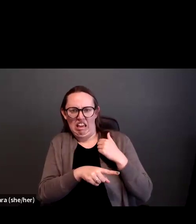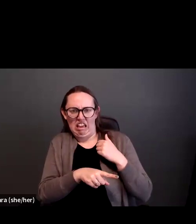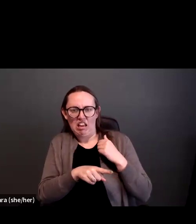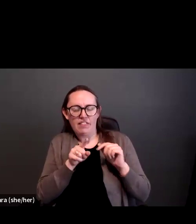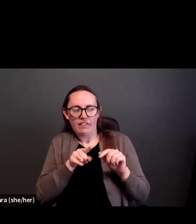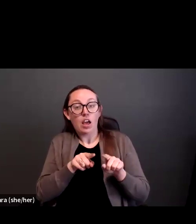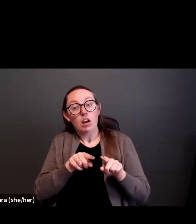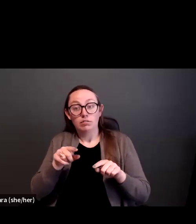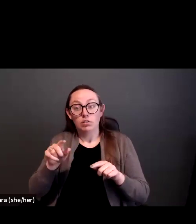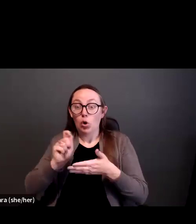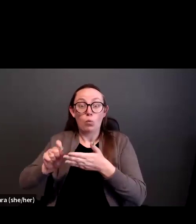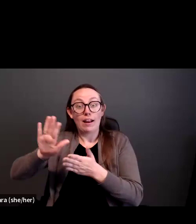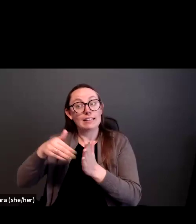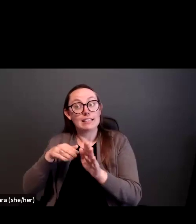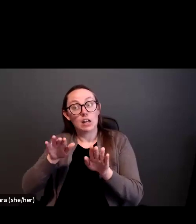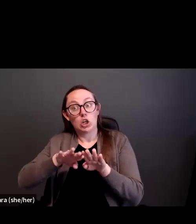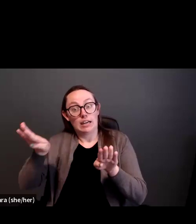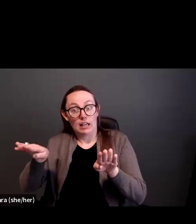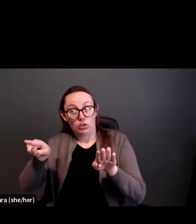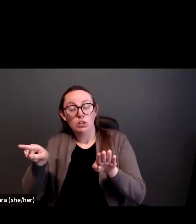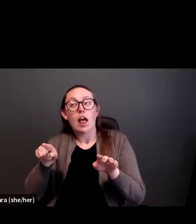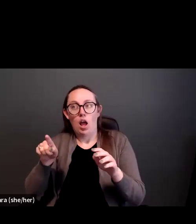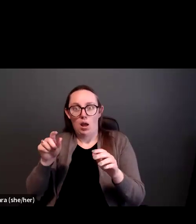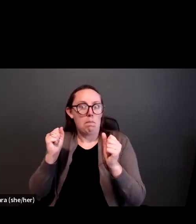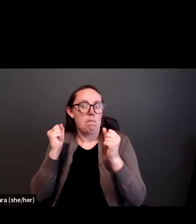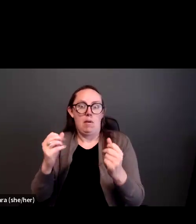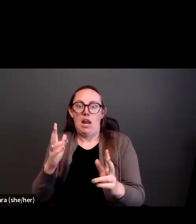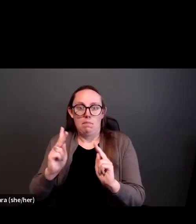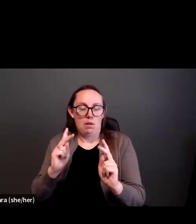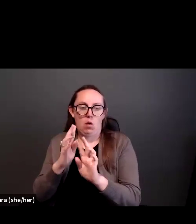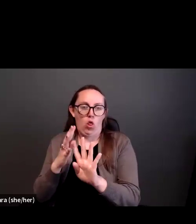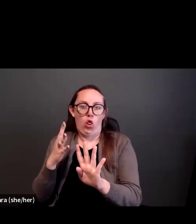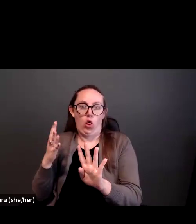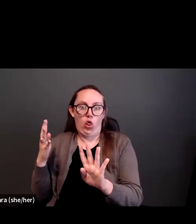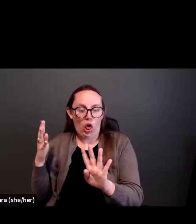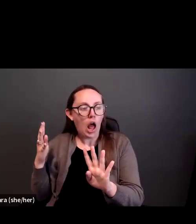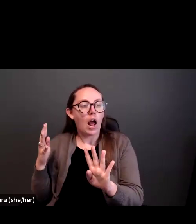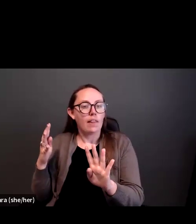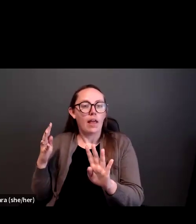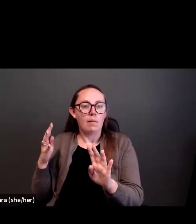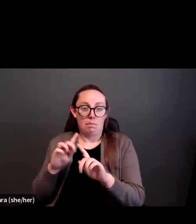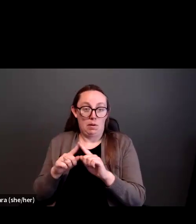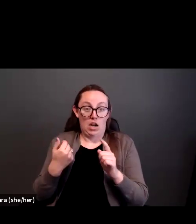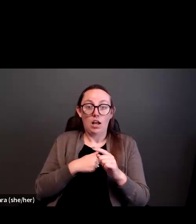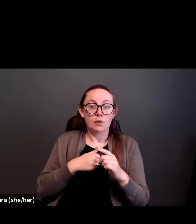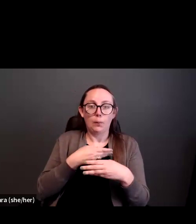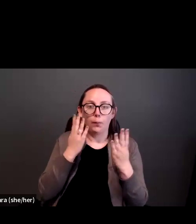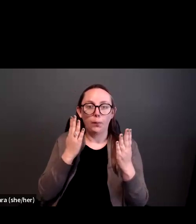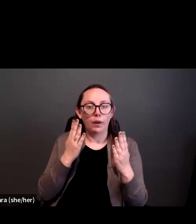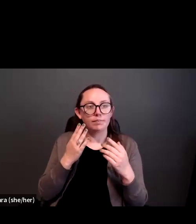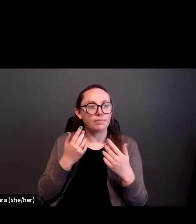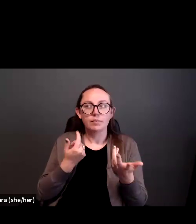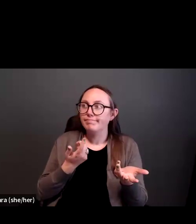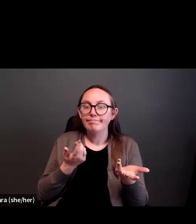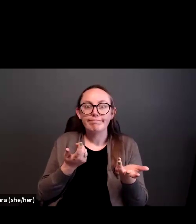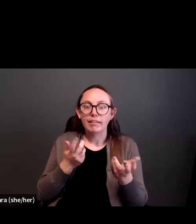do. Yeah, I will say that we got a 3D printer to bring to open houses with us, and that seems to just